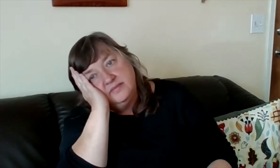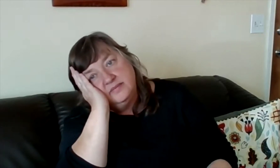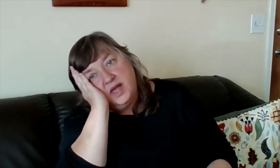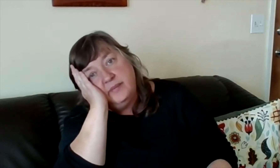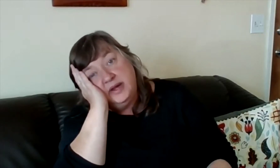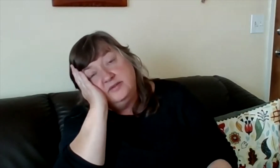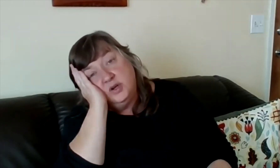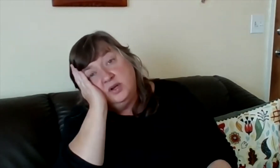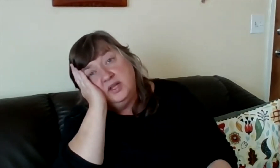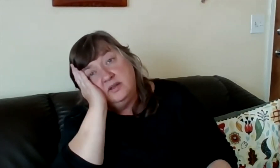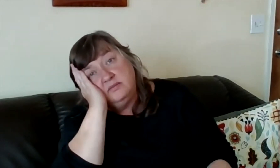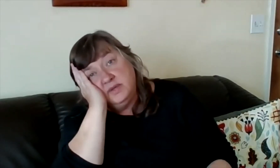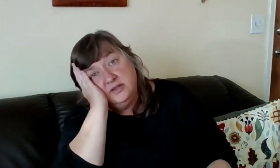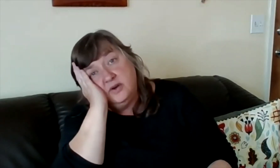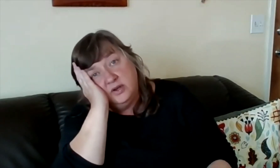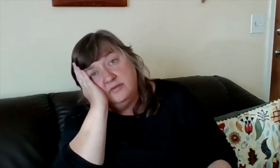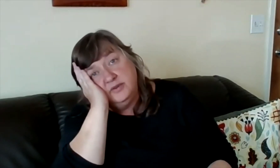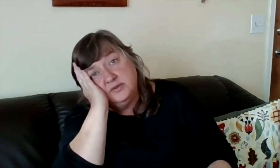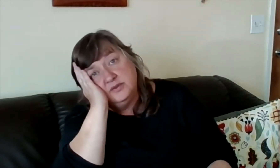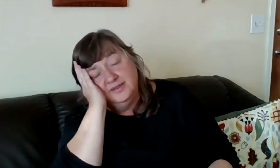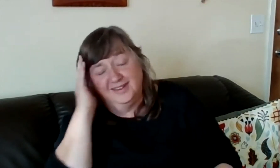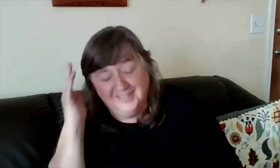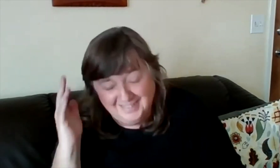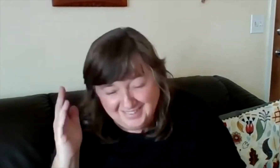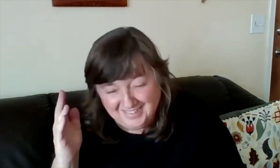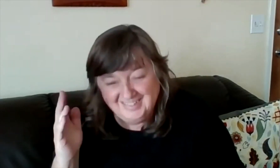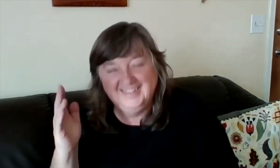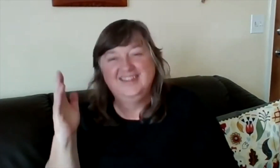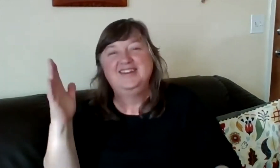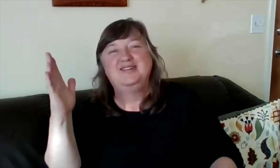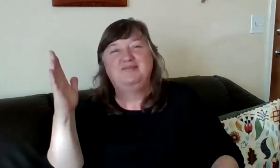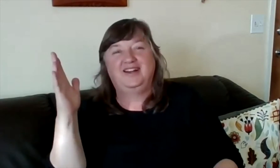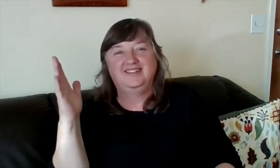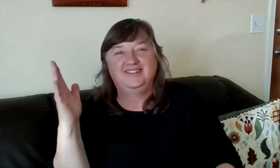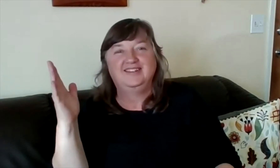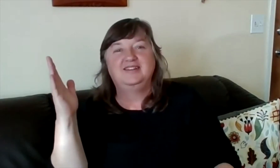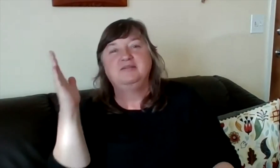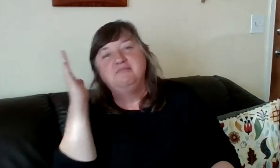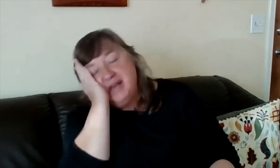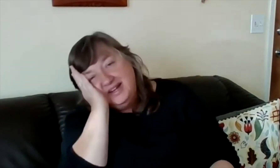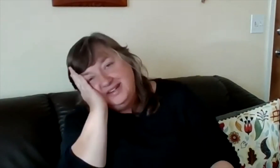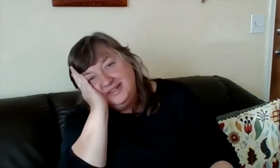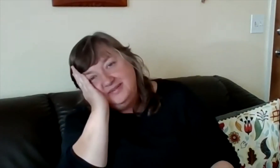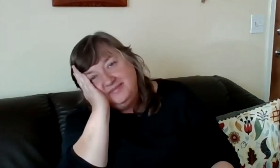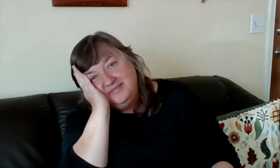I might have totally made you all confused. But bed,